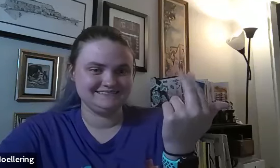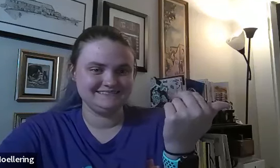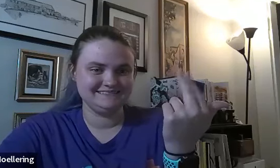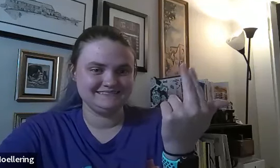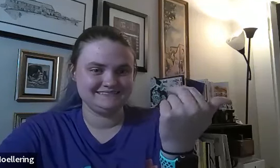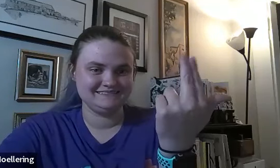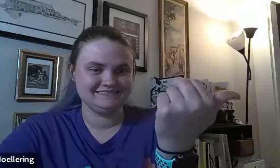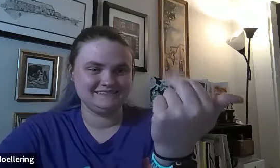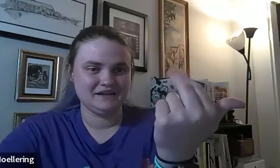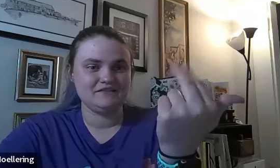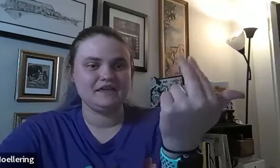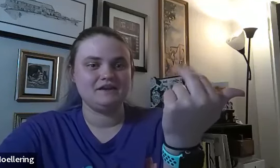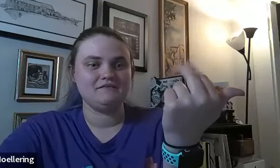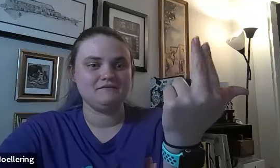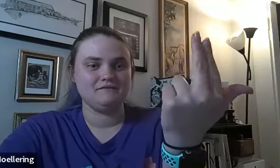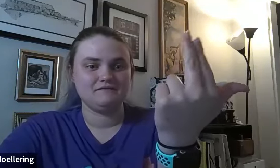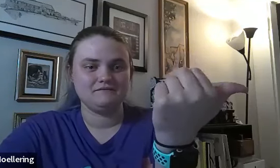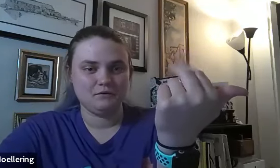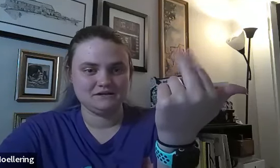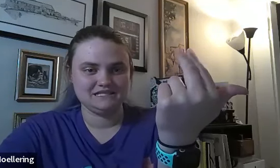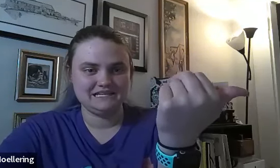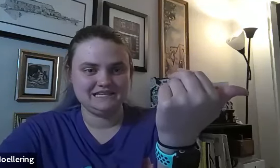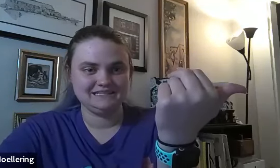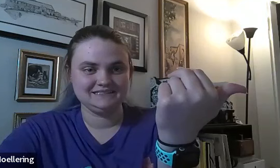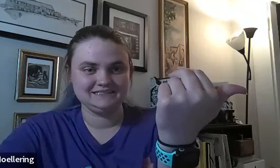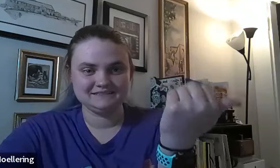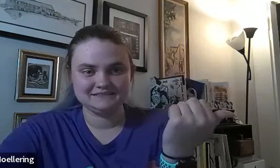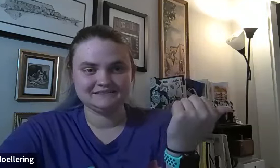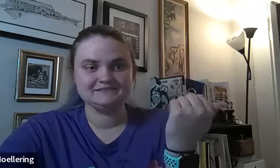13, then 14,